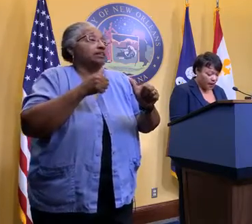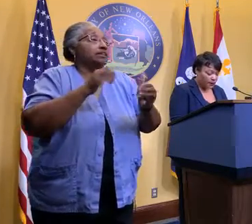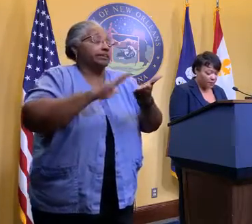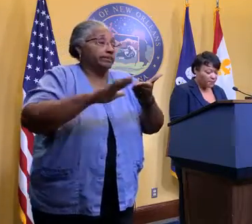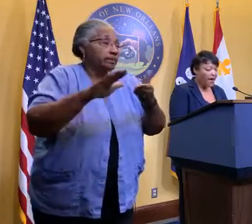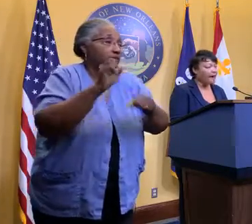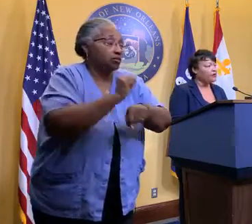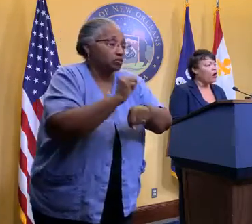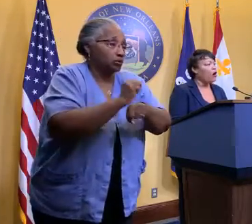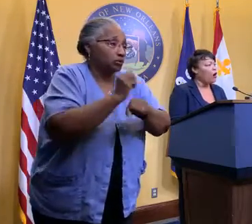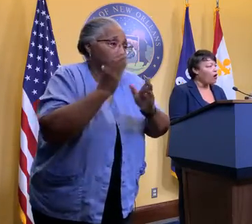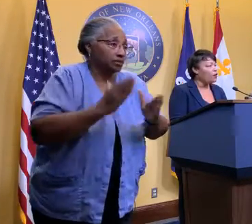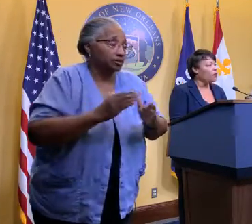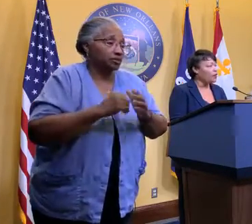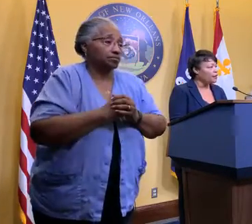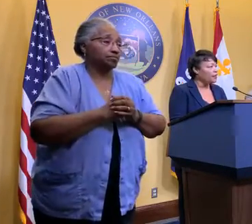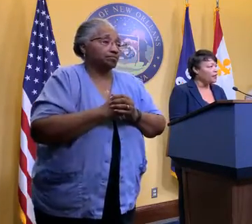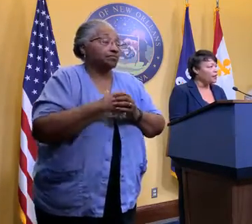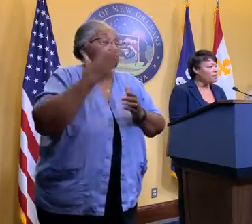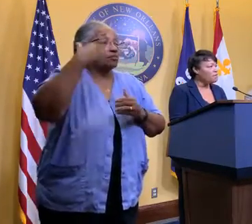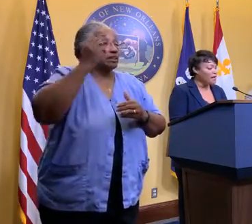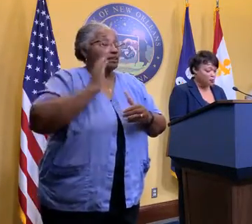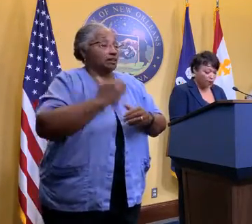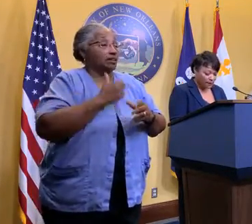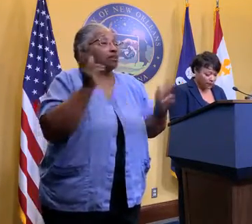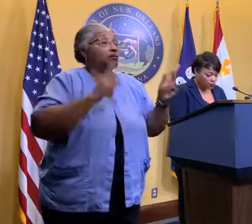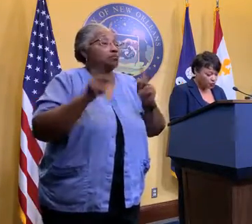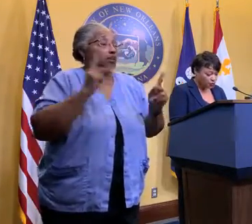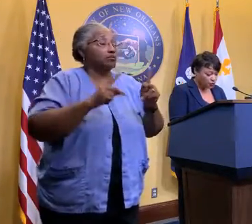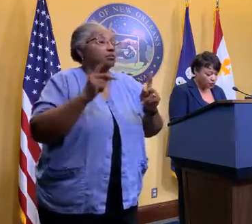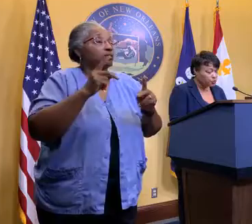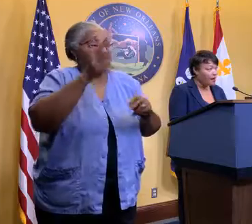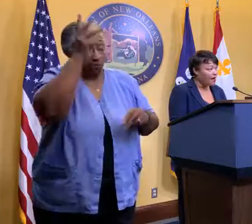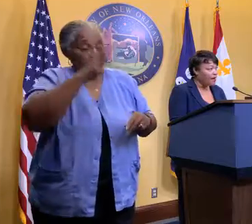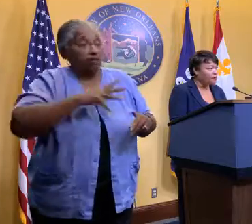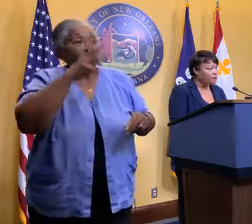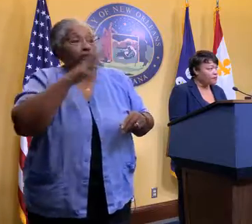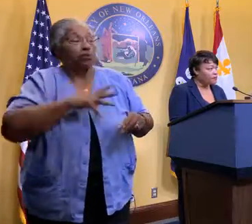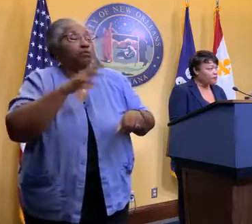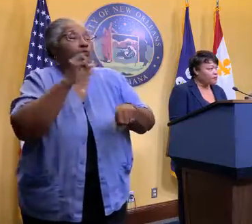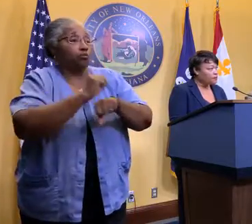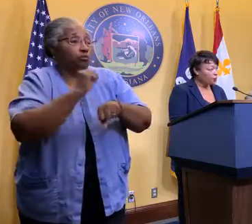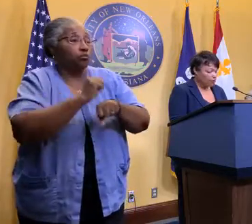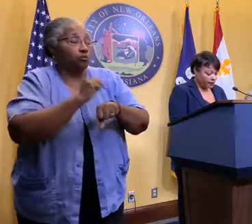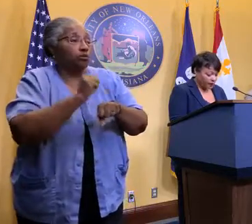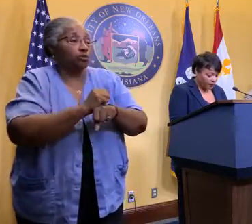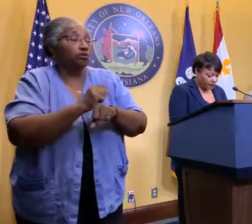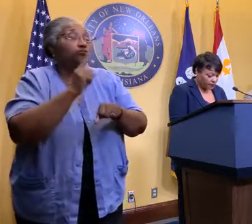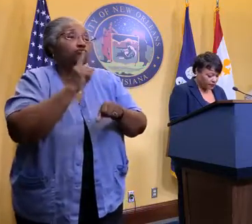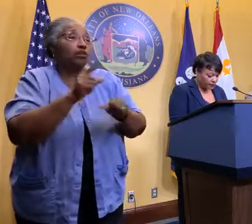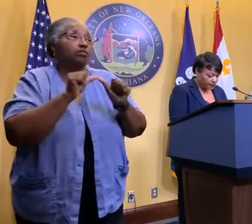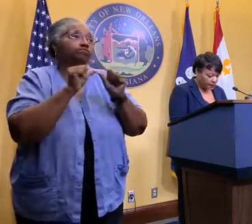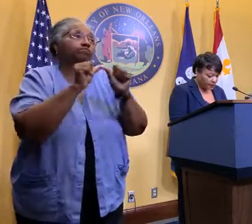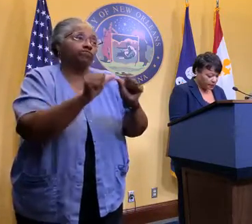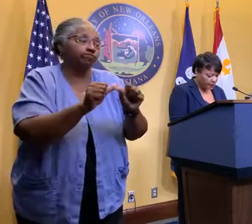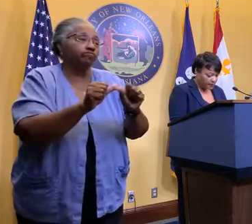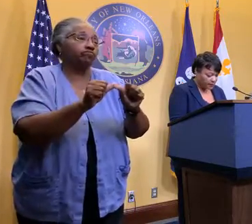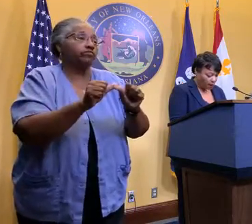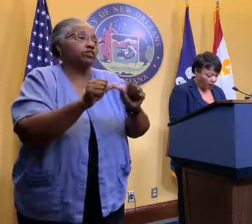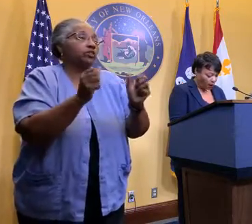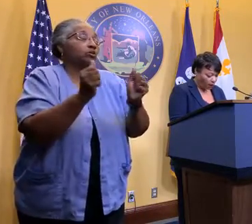actions that would impact our hard-working men and women who really do drive the work here